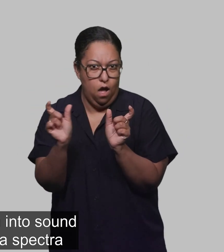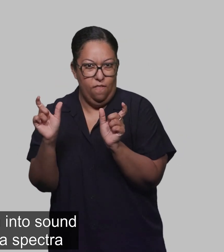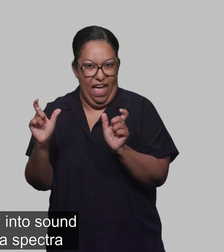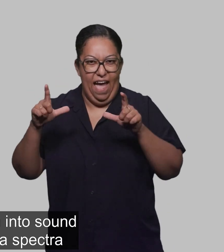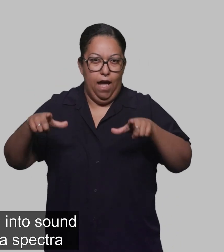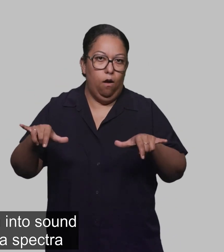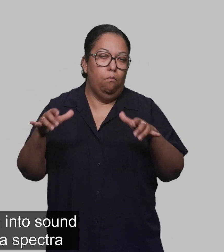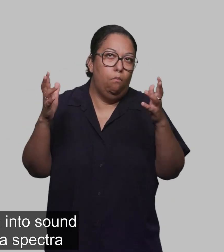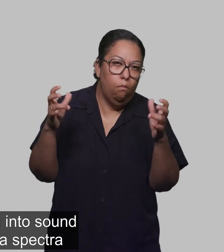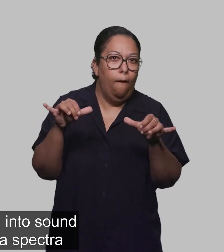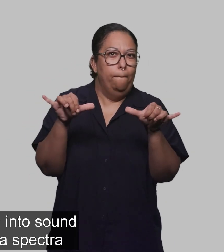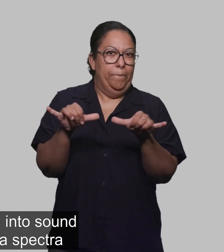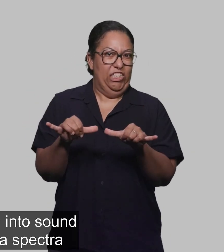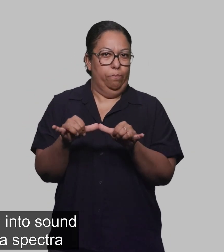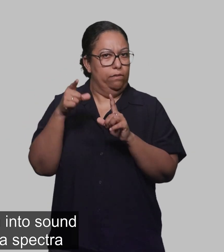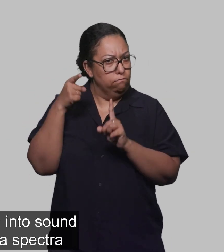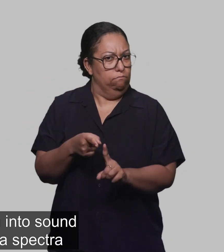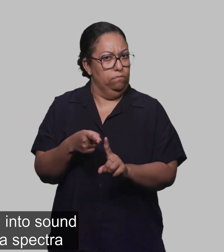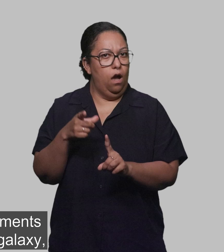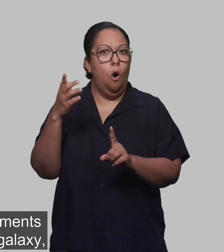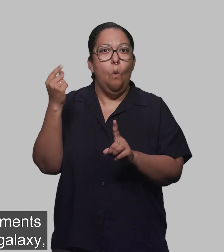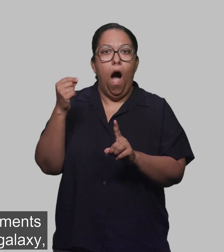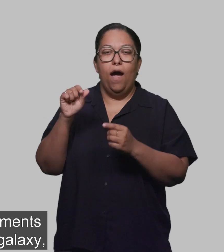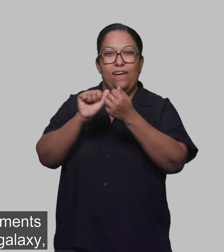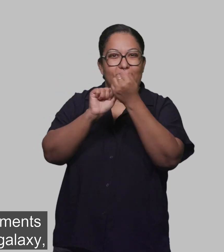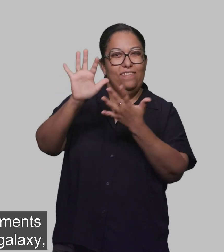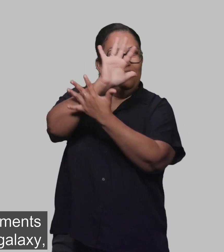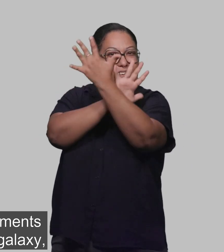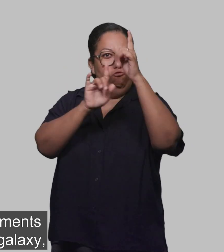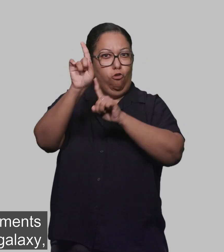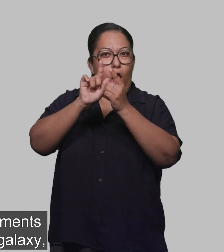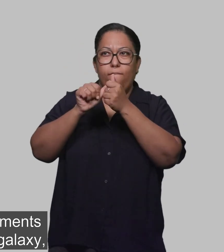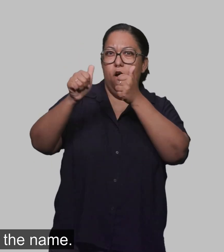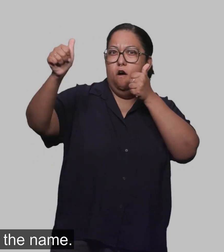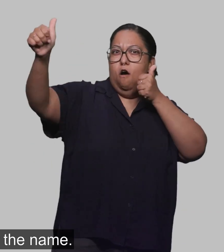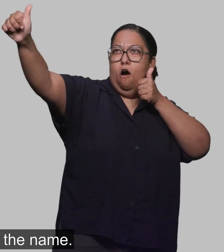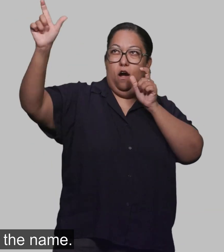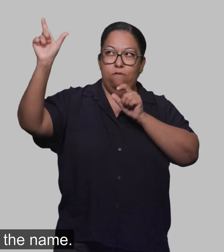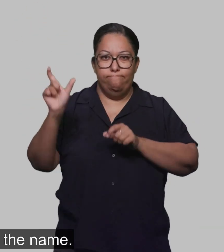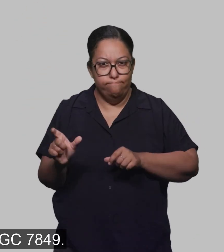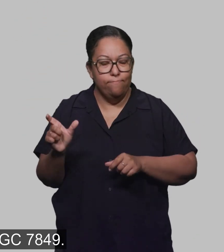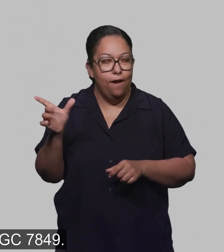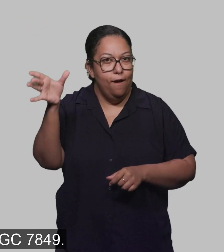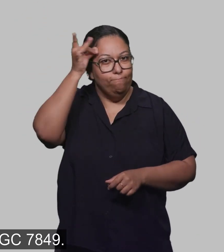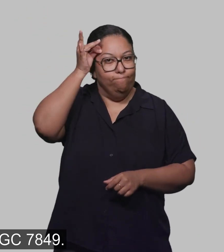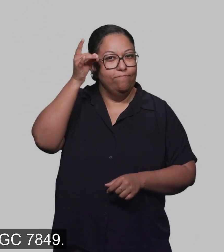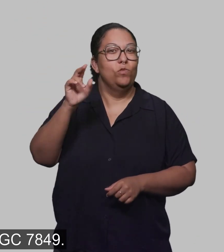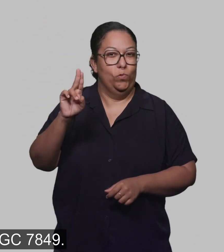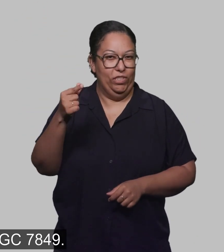parameters of a spectra or measurements of a distant galaxy. And I remember the name. The name